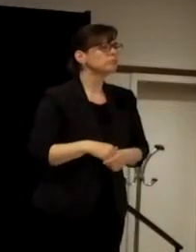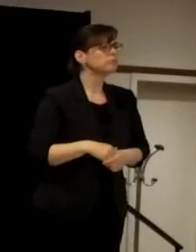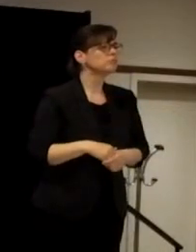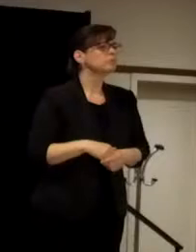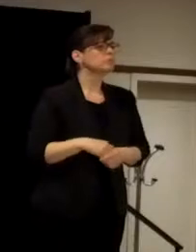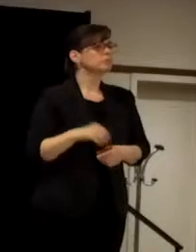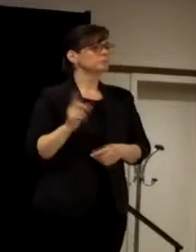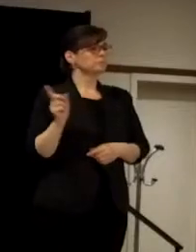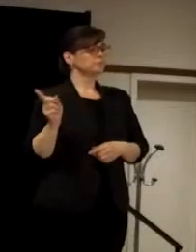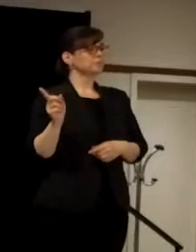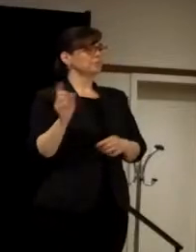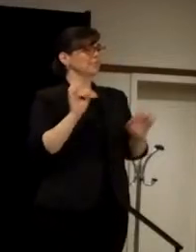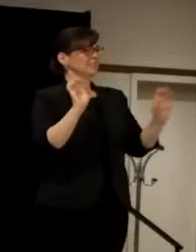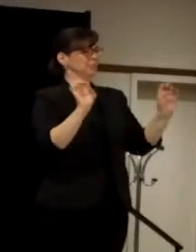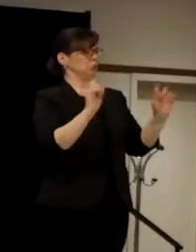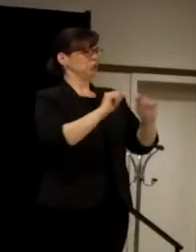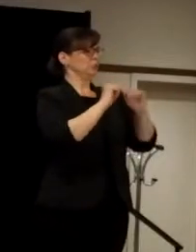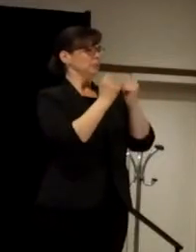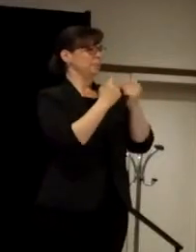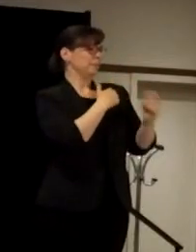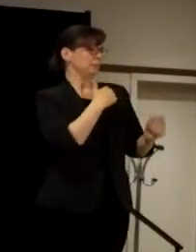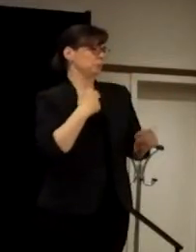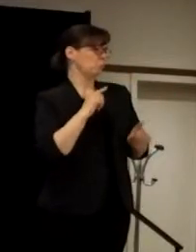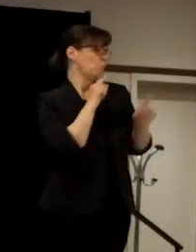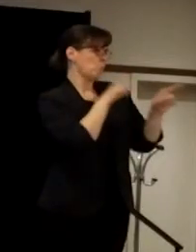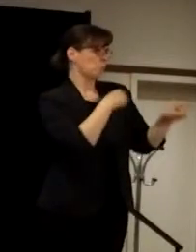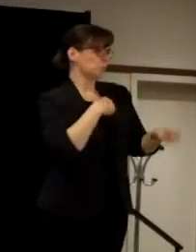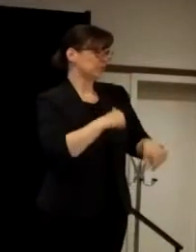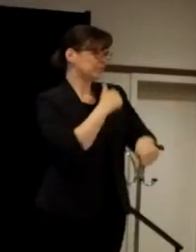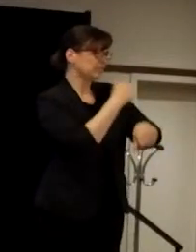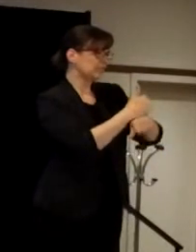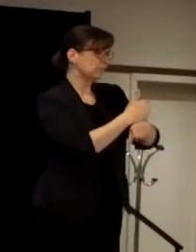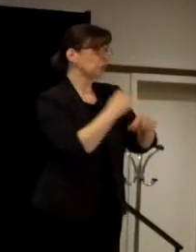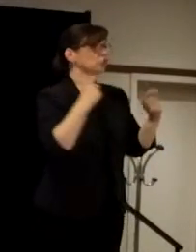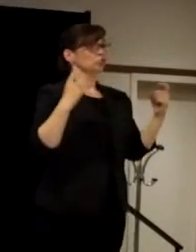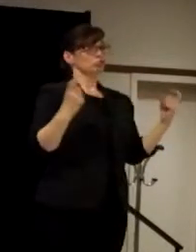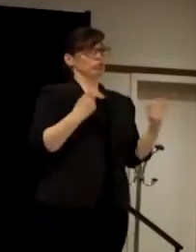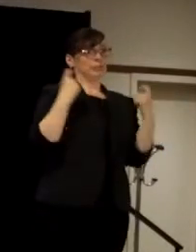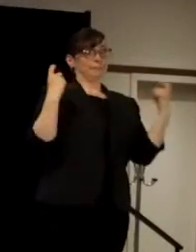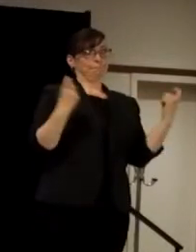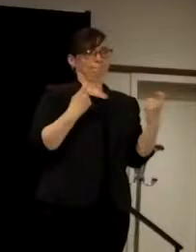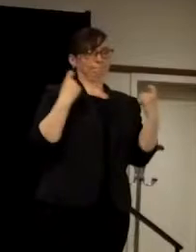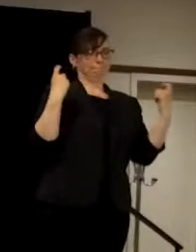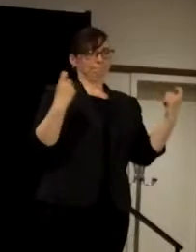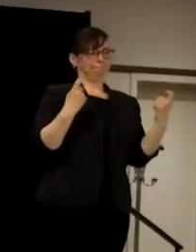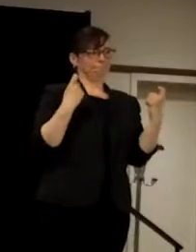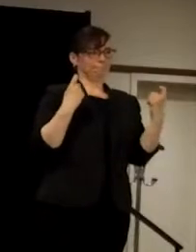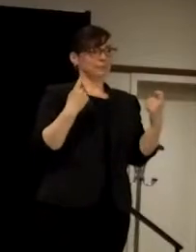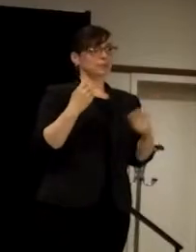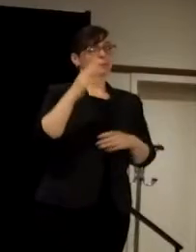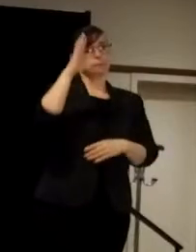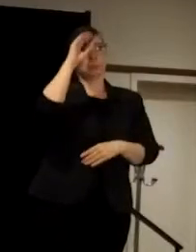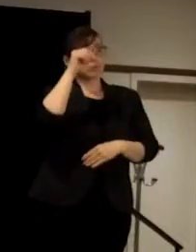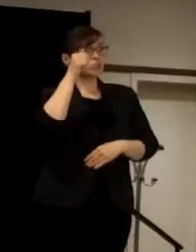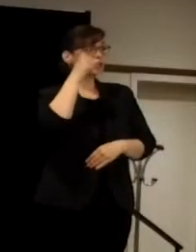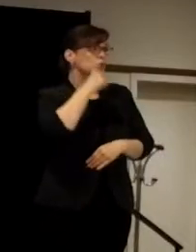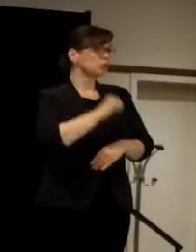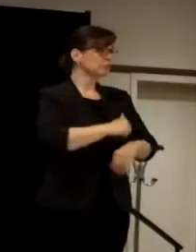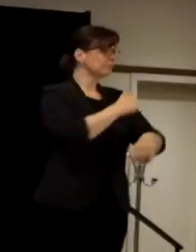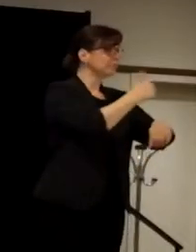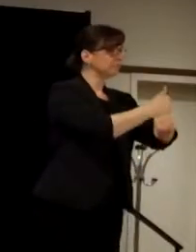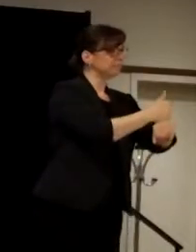will most likely be in gyms, so similar to boys and girls clubs. And then same thing, they're getting good at this, right?